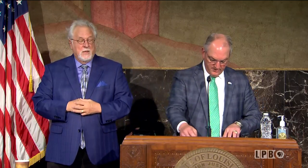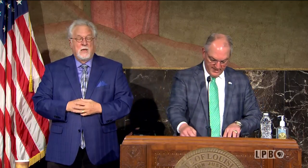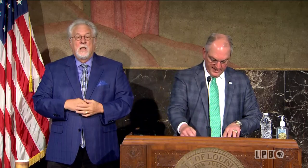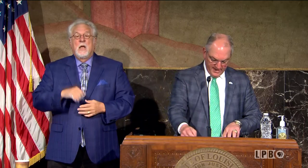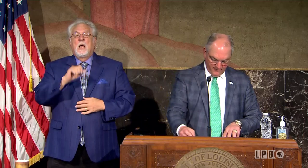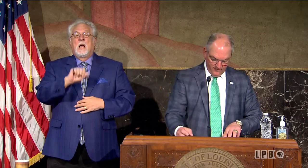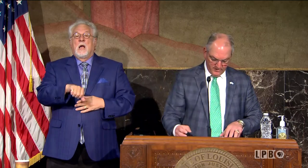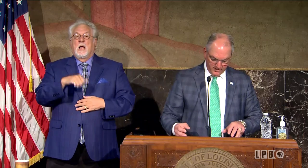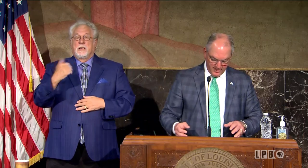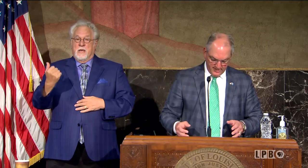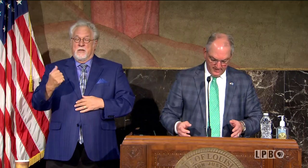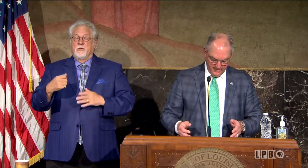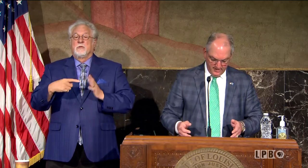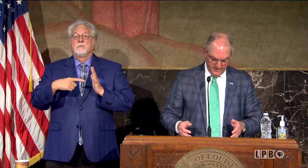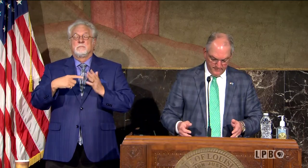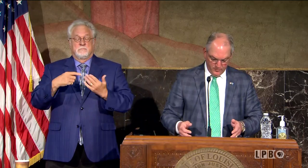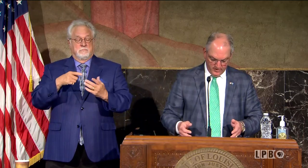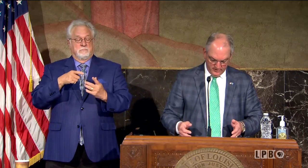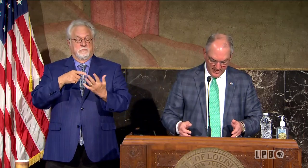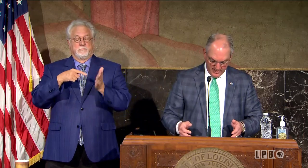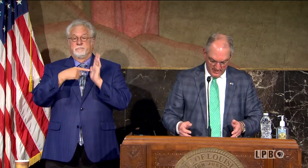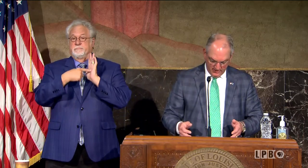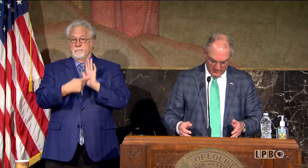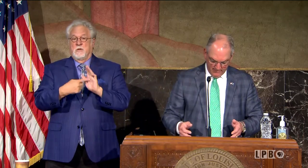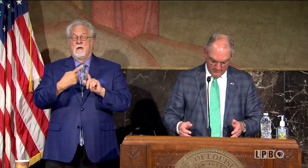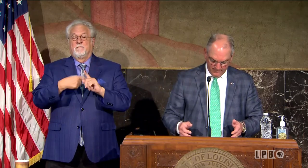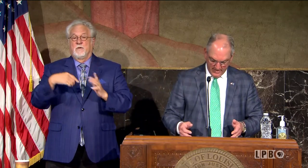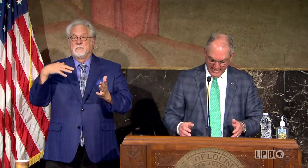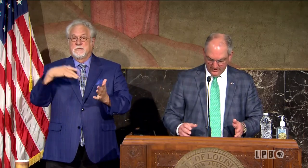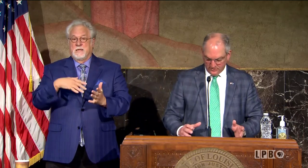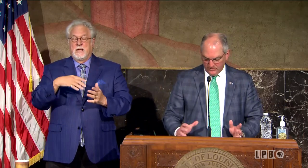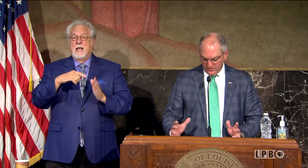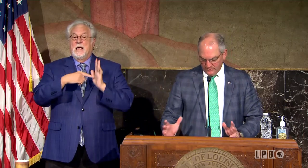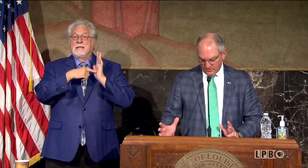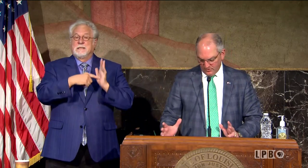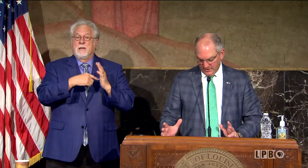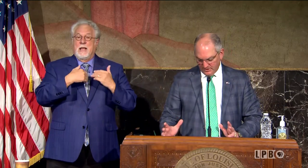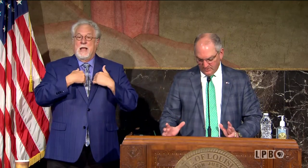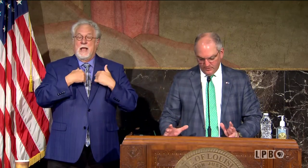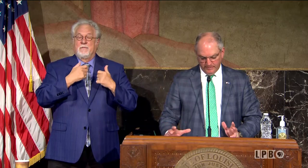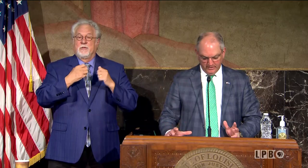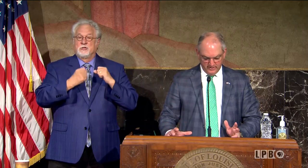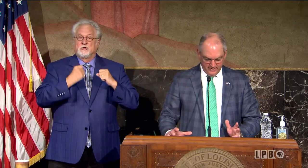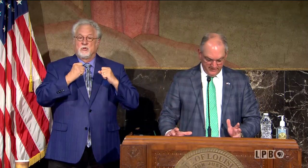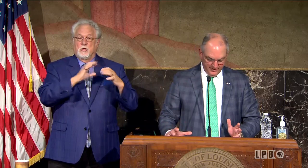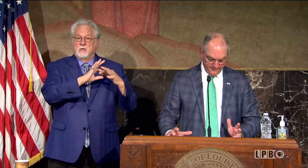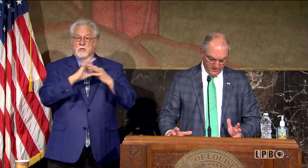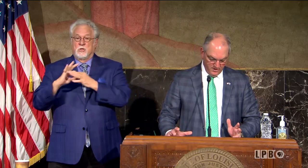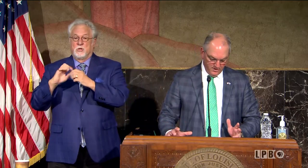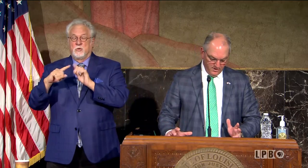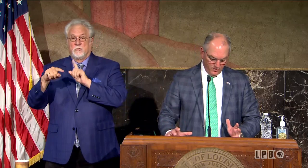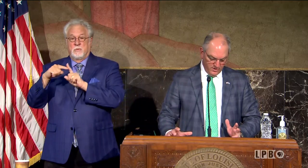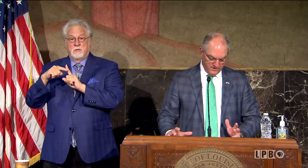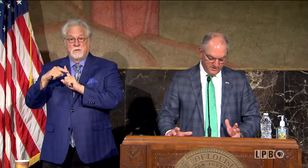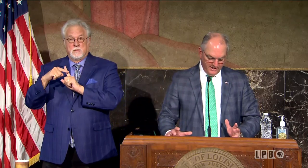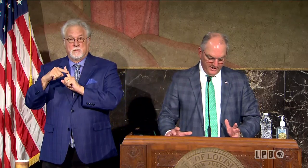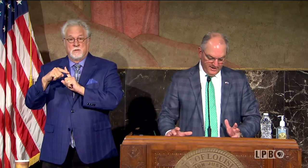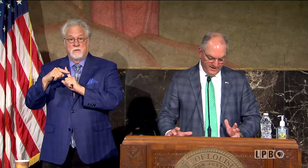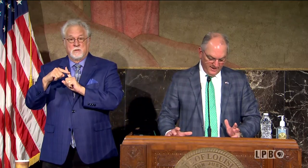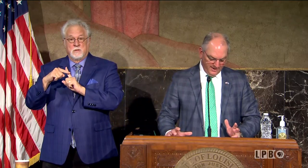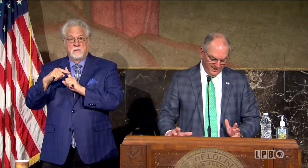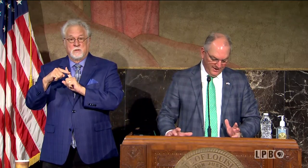Another standout from the study was that the symptom that had the strongest correlation with positivity